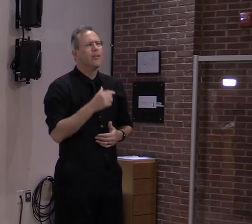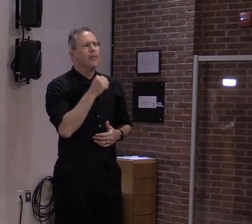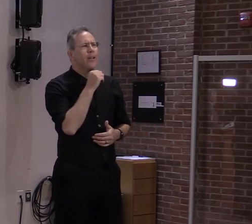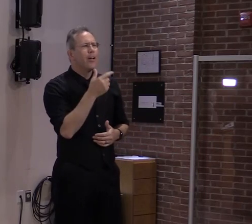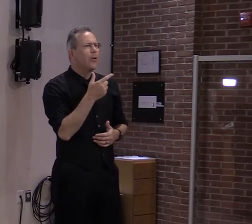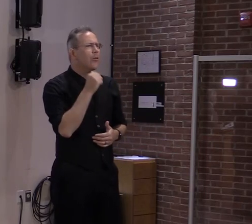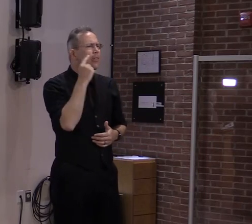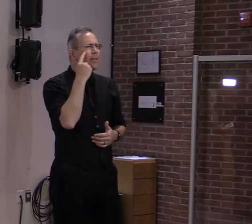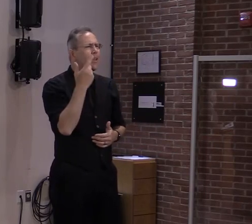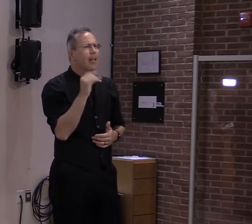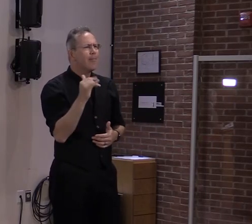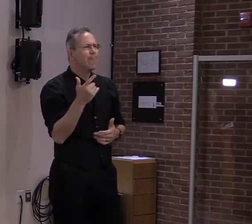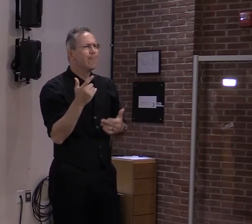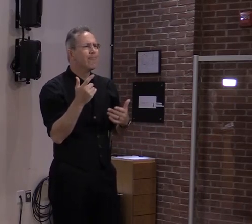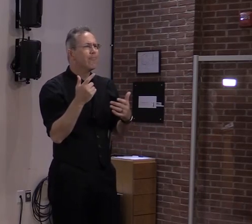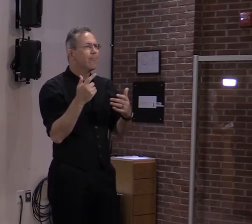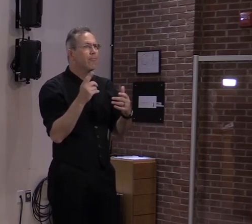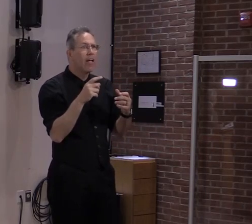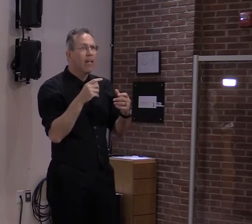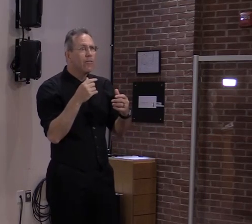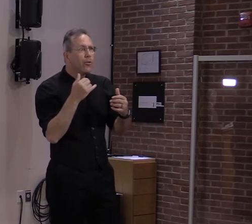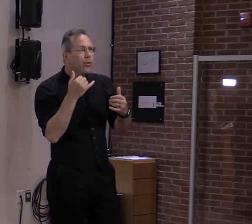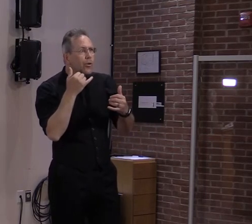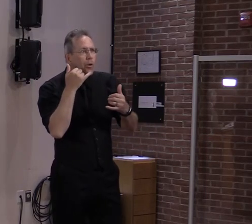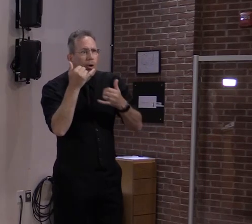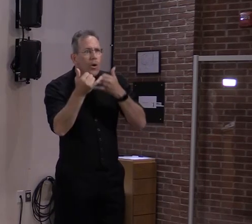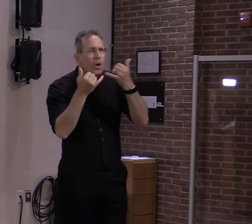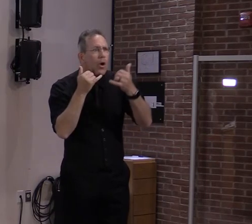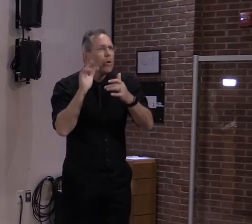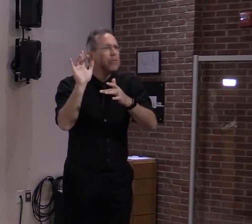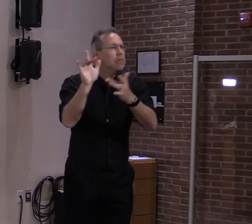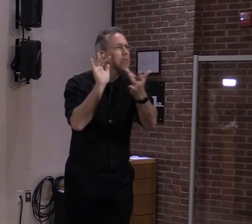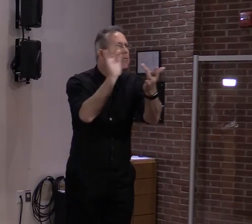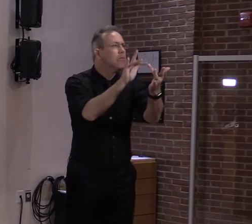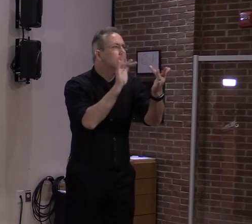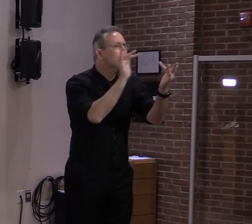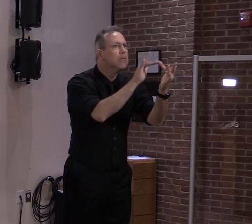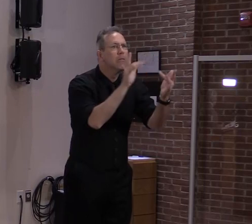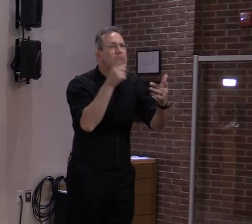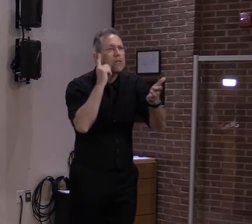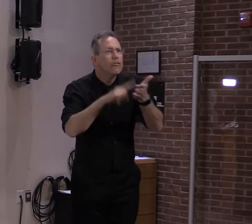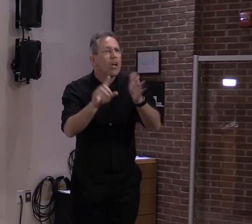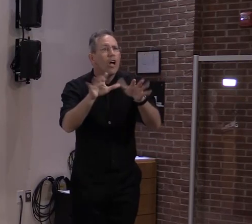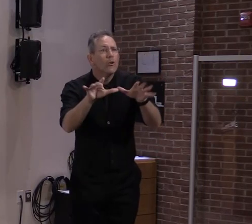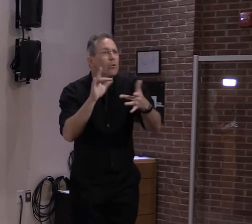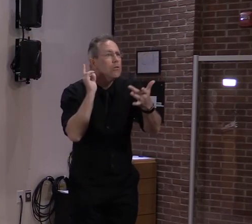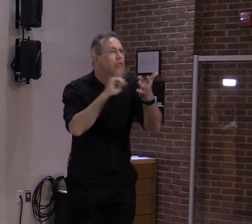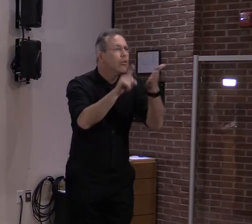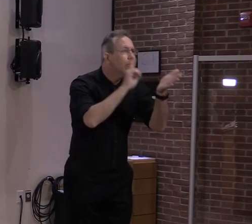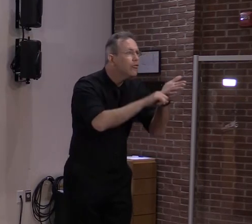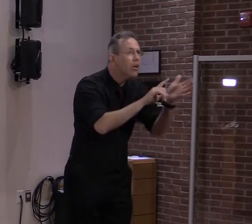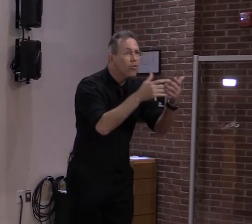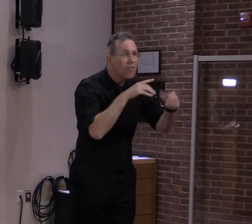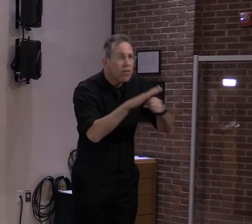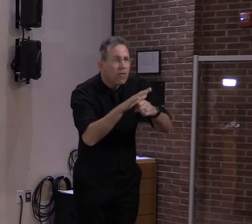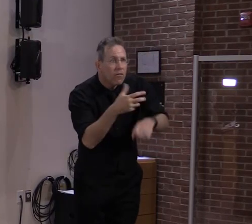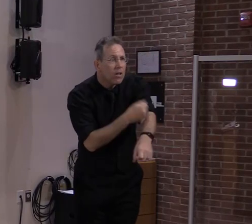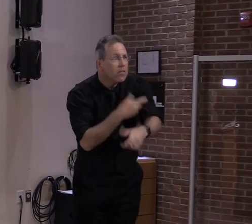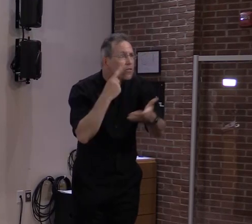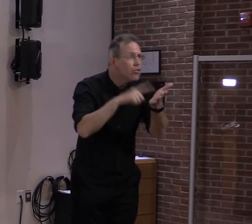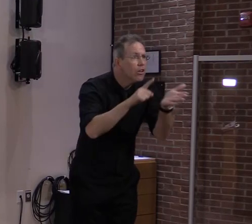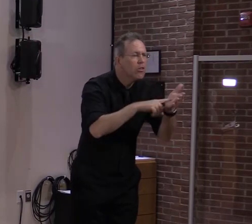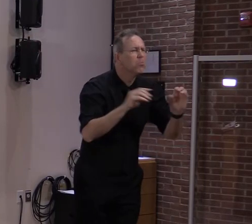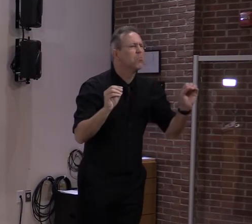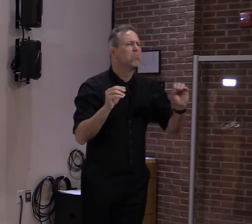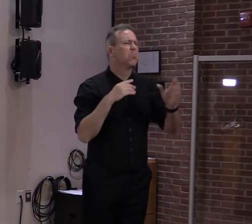around anymore with the front end walk-ups that we have. If we do, we'll deal with it, but I don't foresee that being